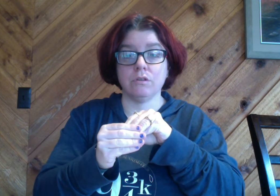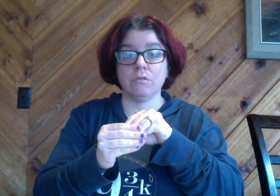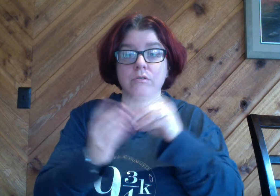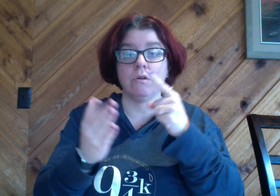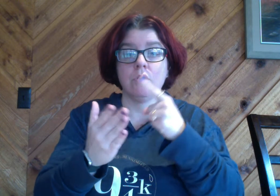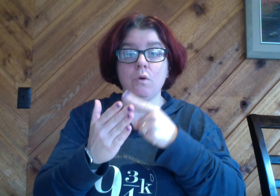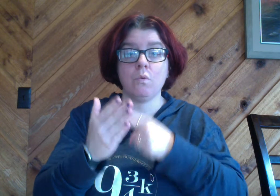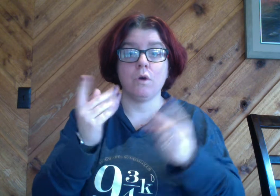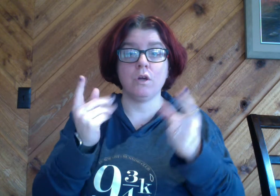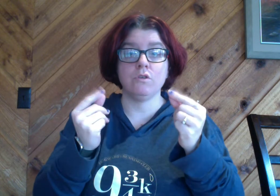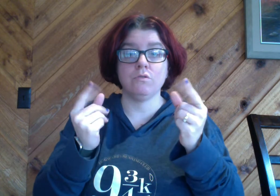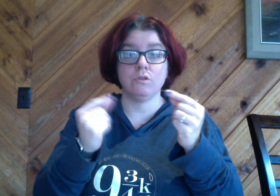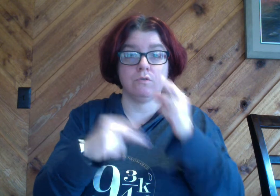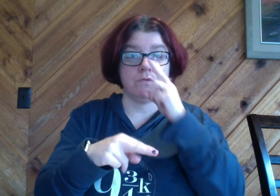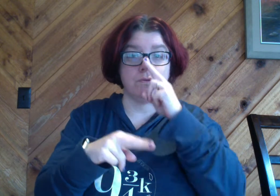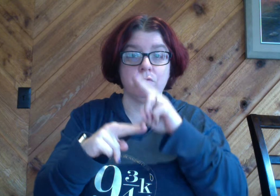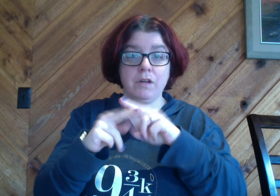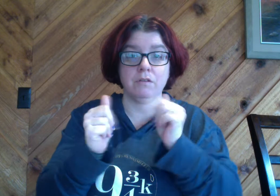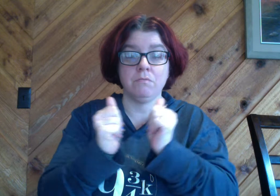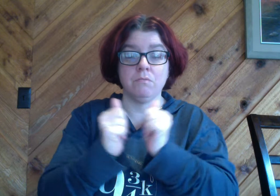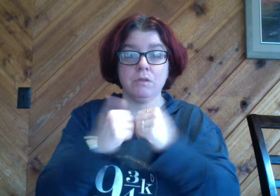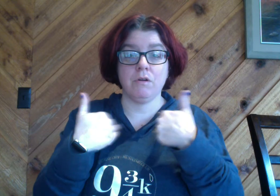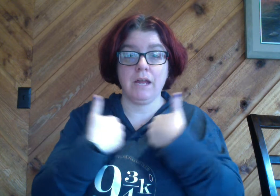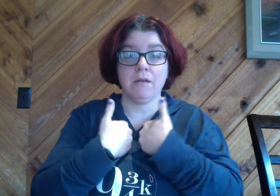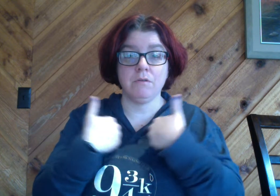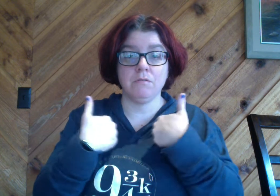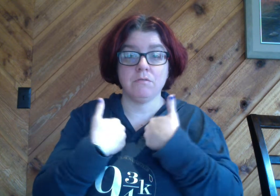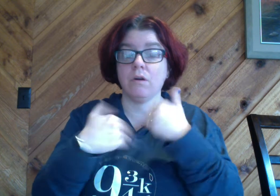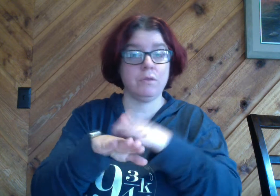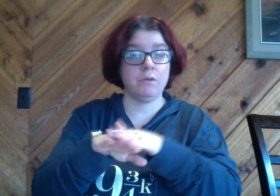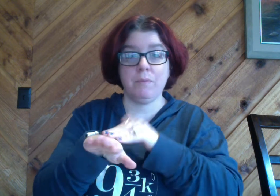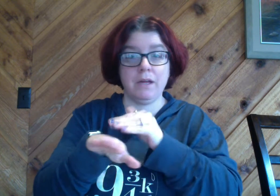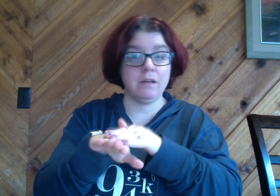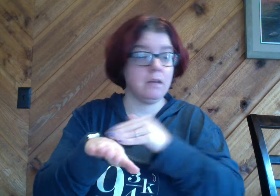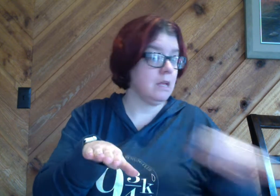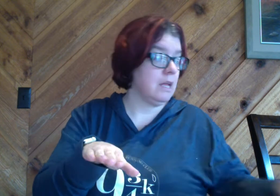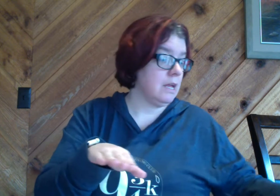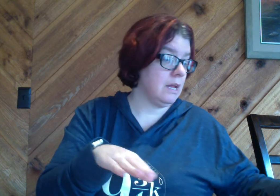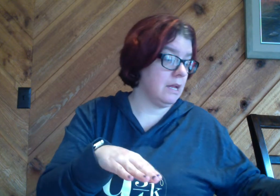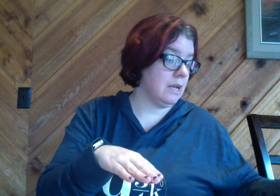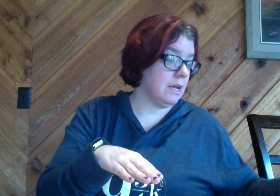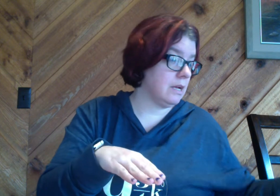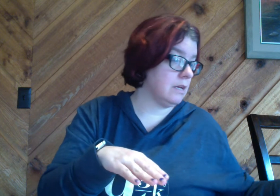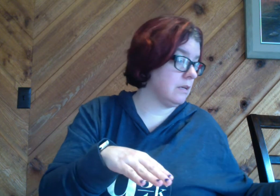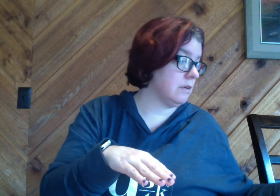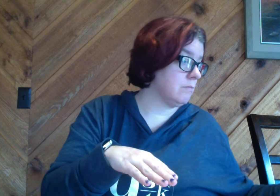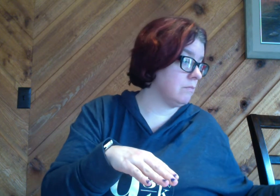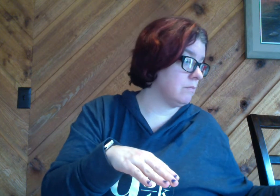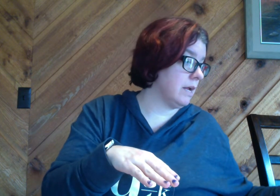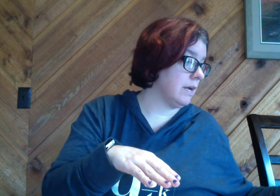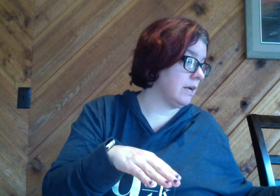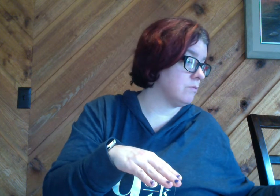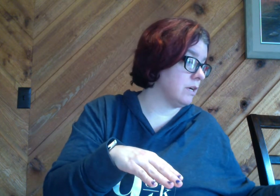include what you do for fun with your animal or with your pet. And hang on, I'm trying to